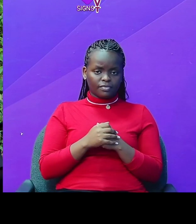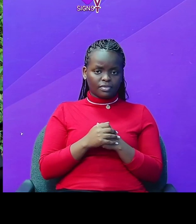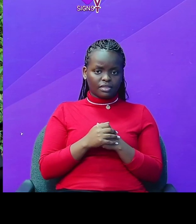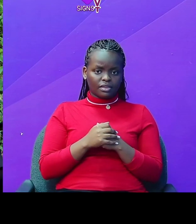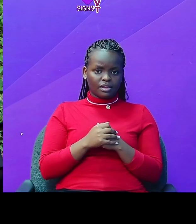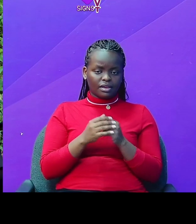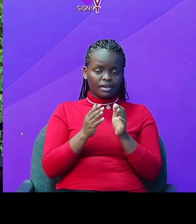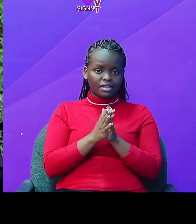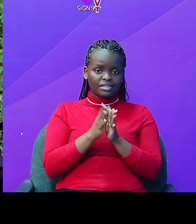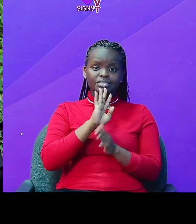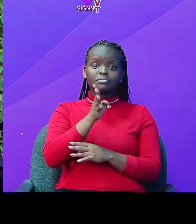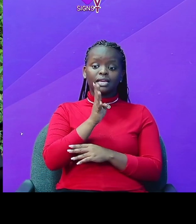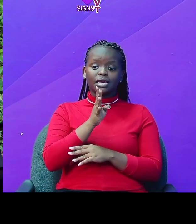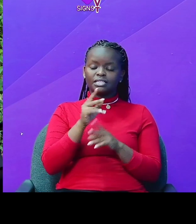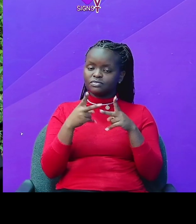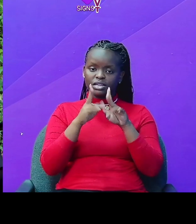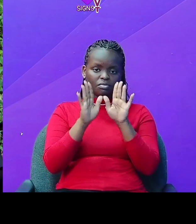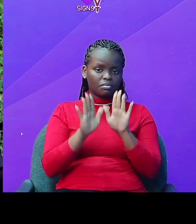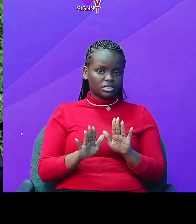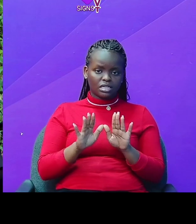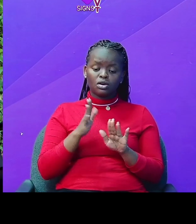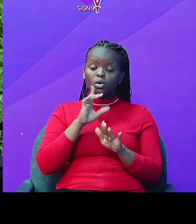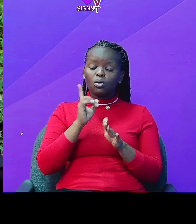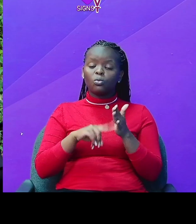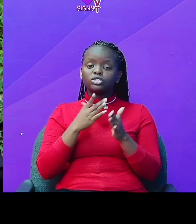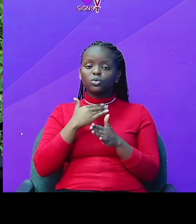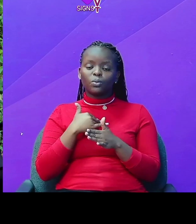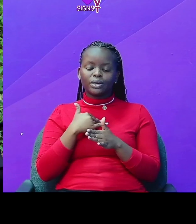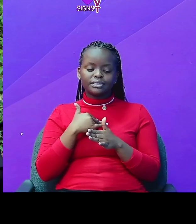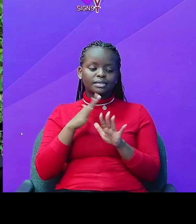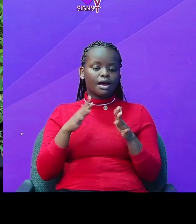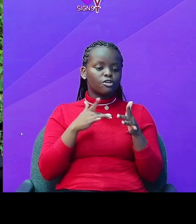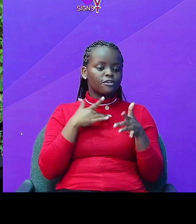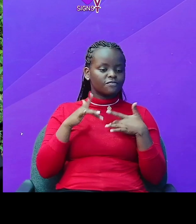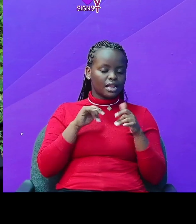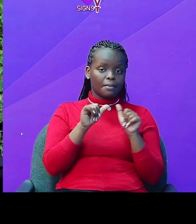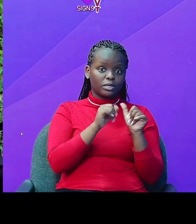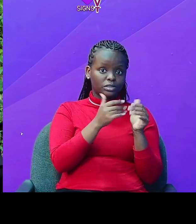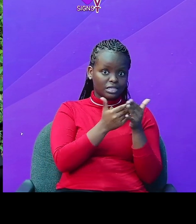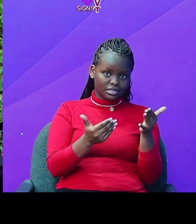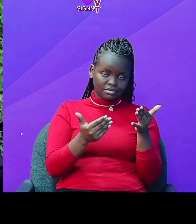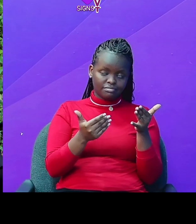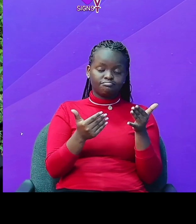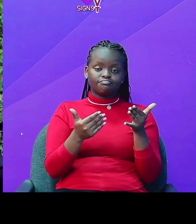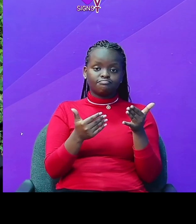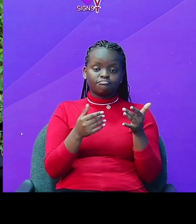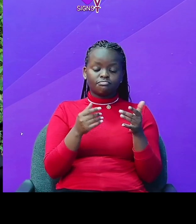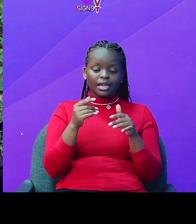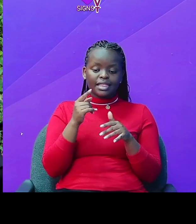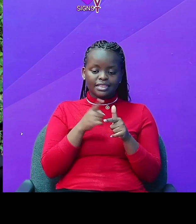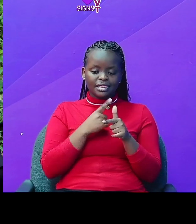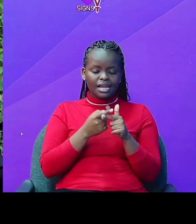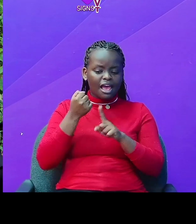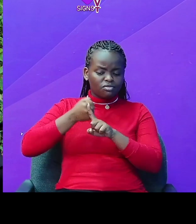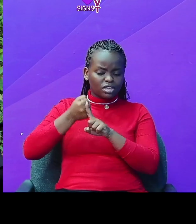out is really important. You speak out what you want, you really want, how you feel about it, and you stand out for yourself and